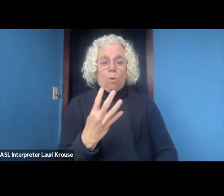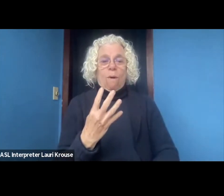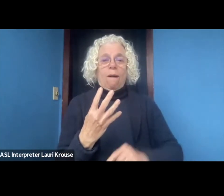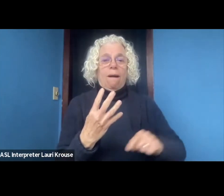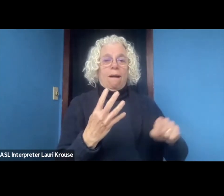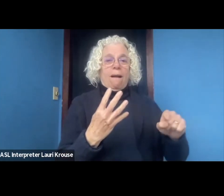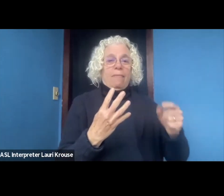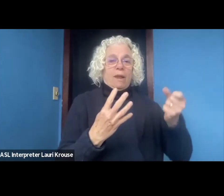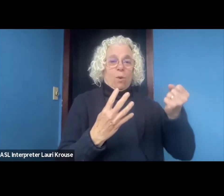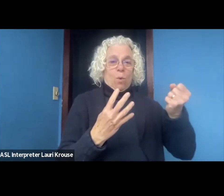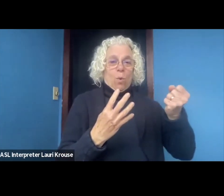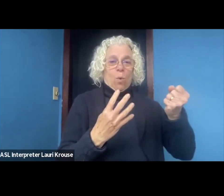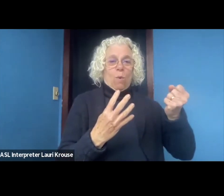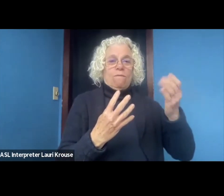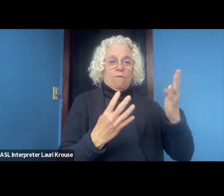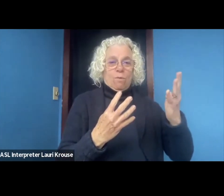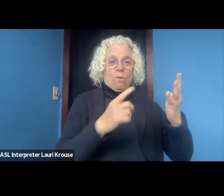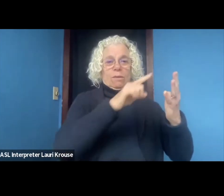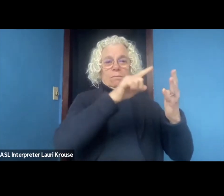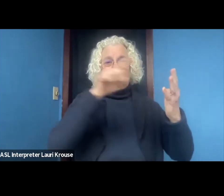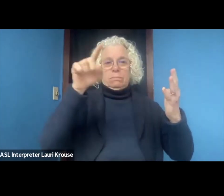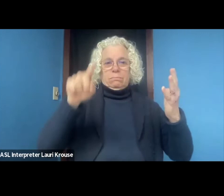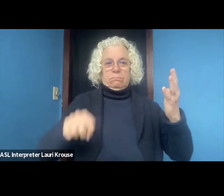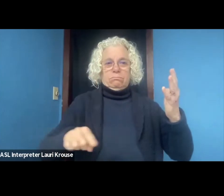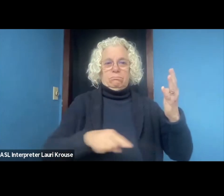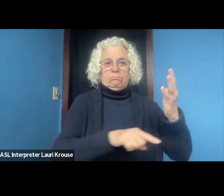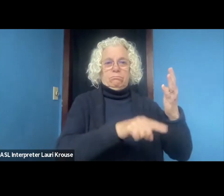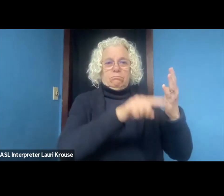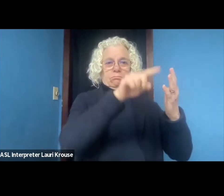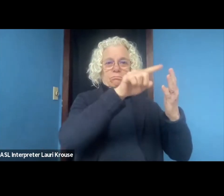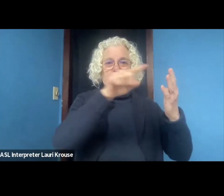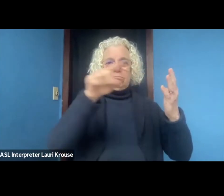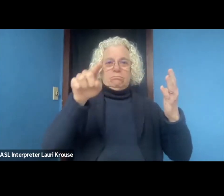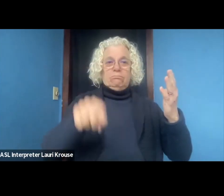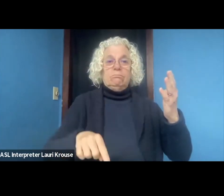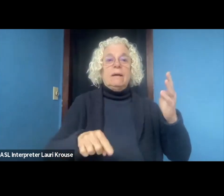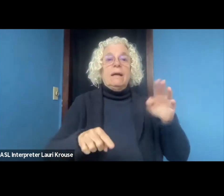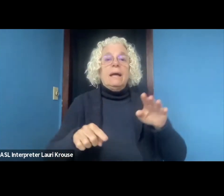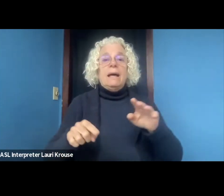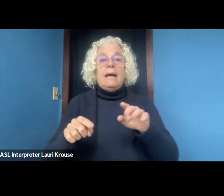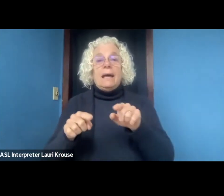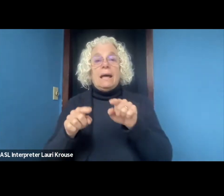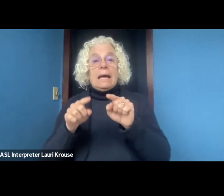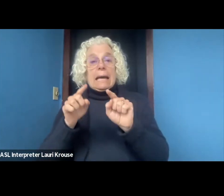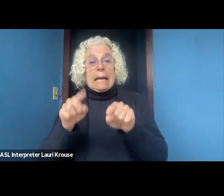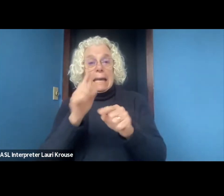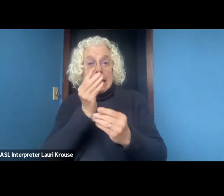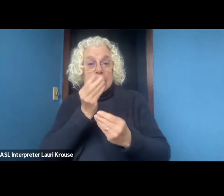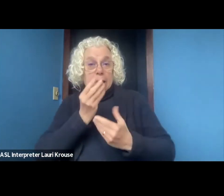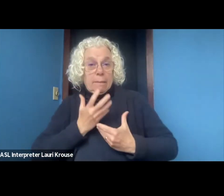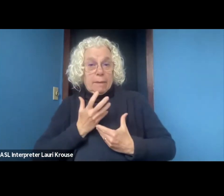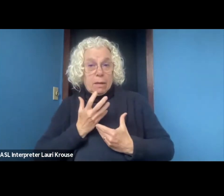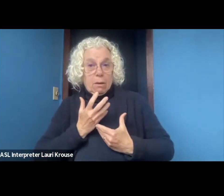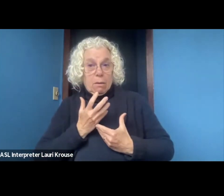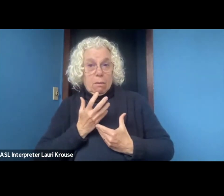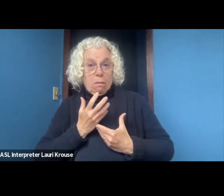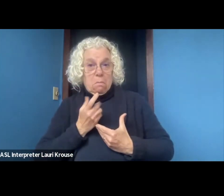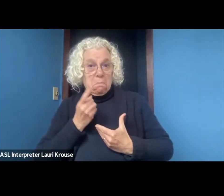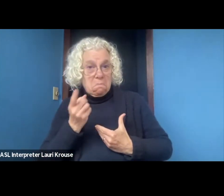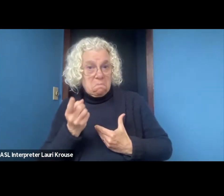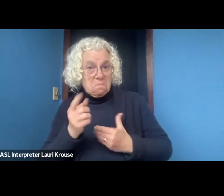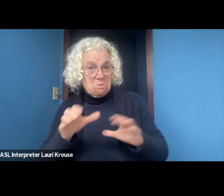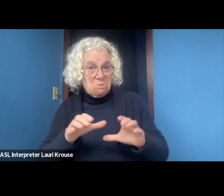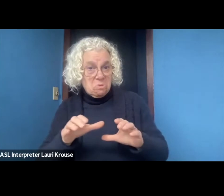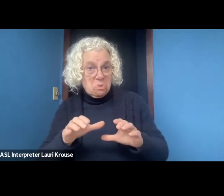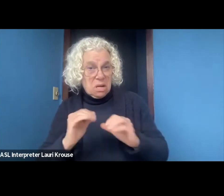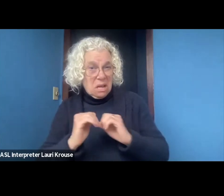And just shows of your thumbs up. You can use your emojis, just a check-in on how everyone is doing